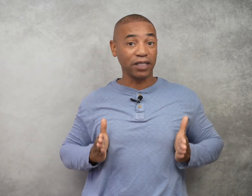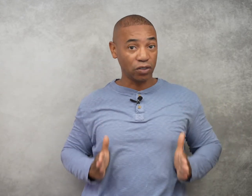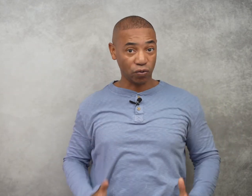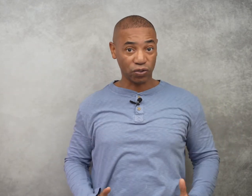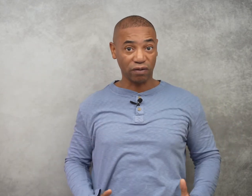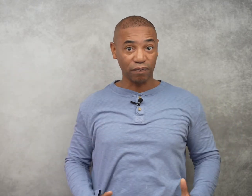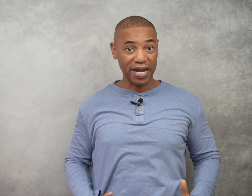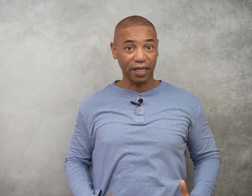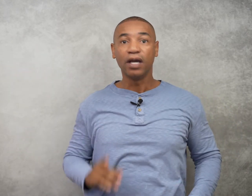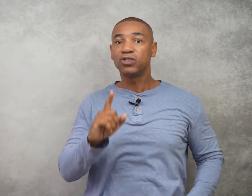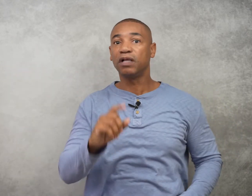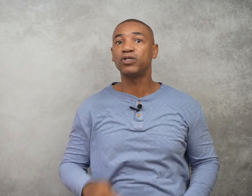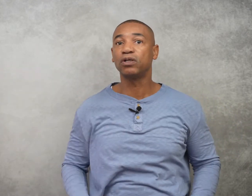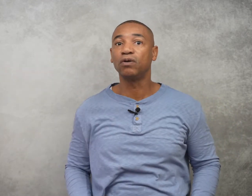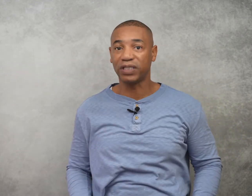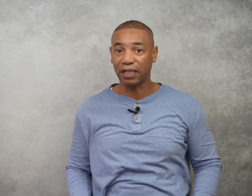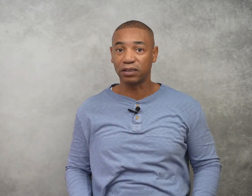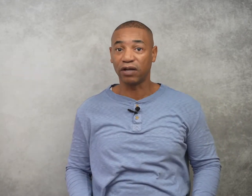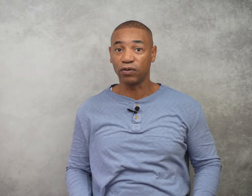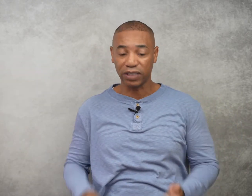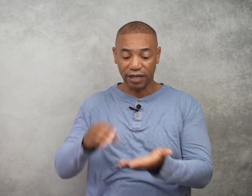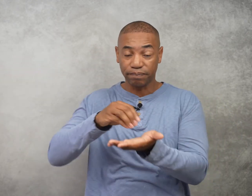the torso of the body. So let me show you what that looks like real time.